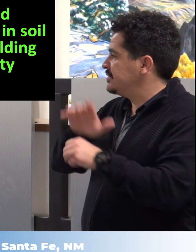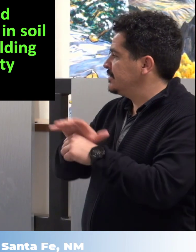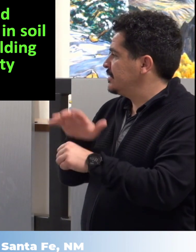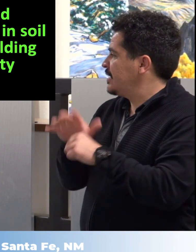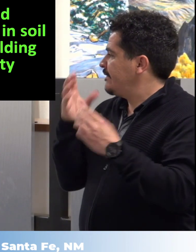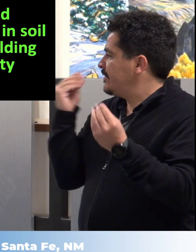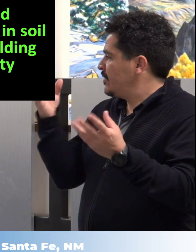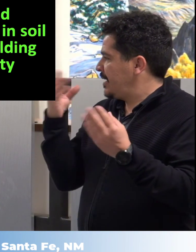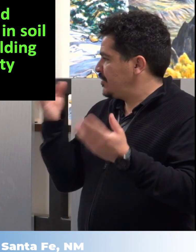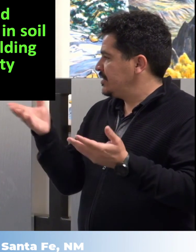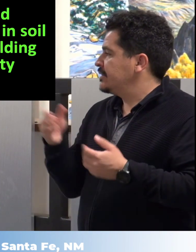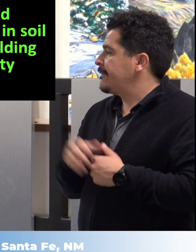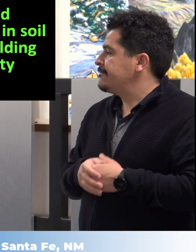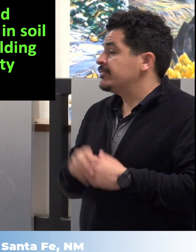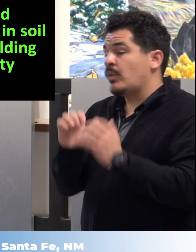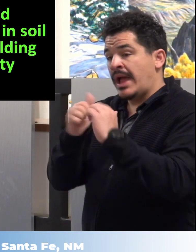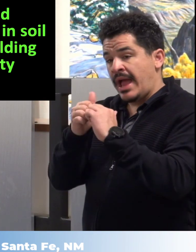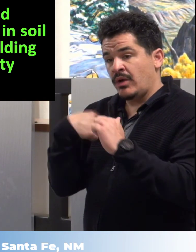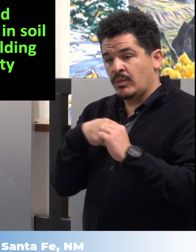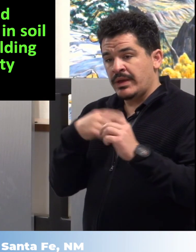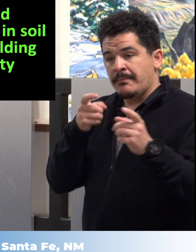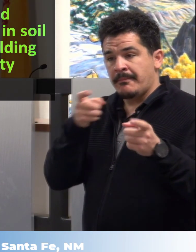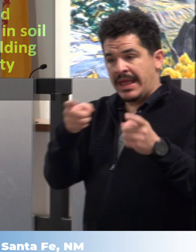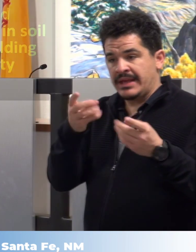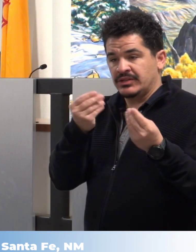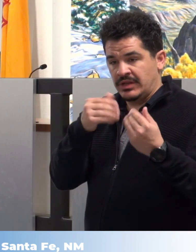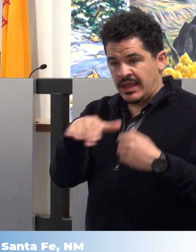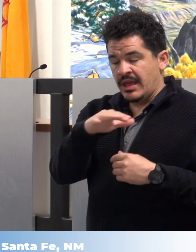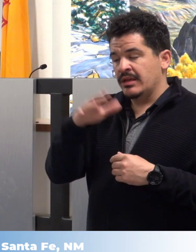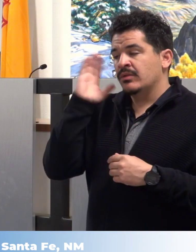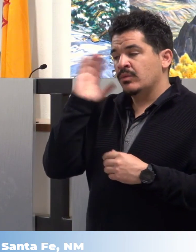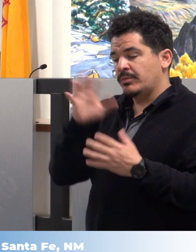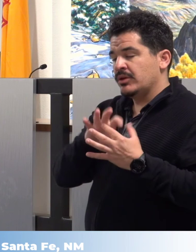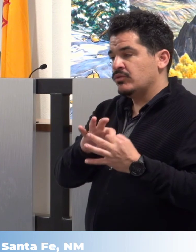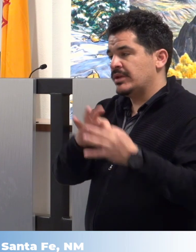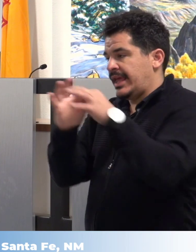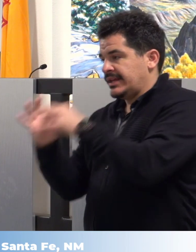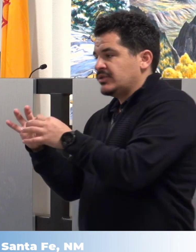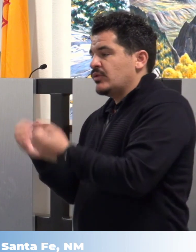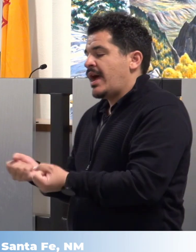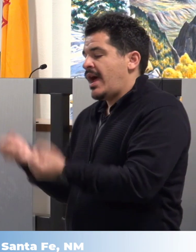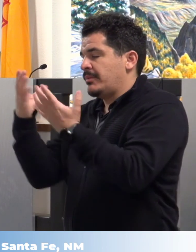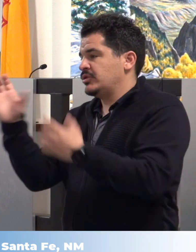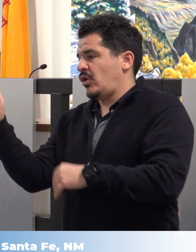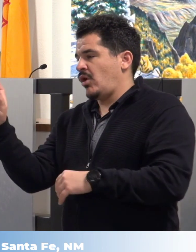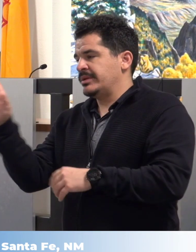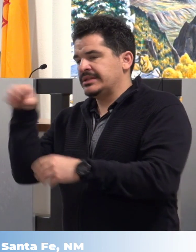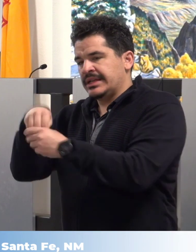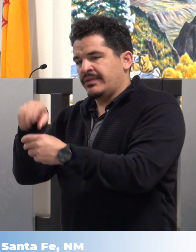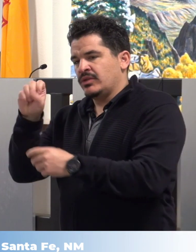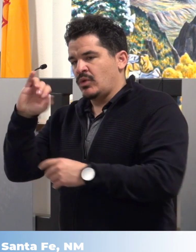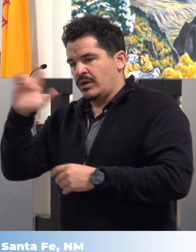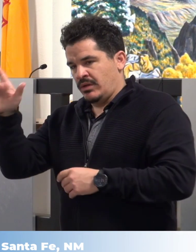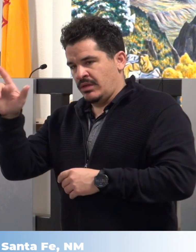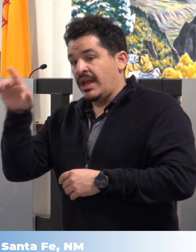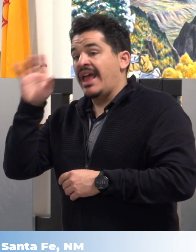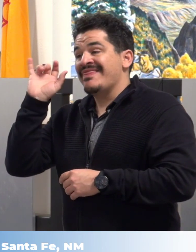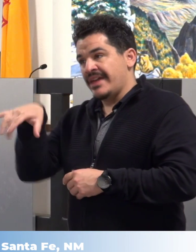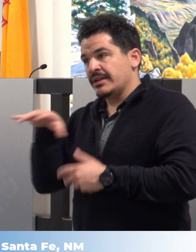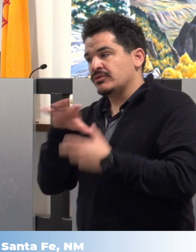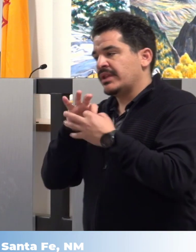you know, the way that we manage land is going to be related to how much carbon it has in it and that is going to be related to